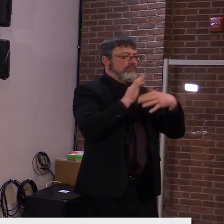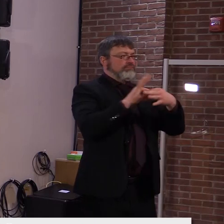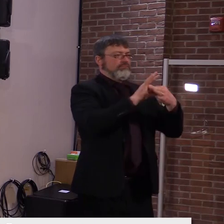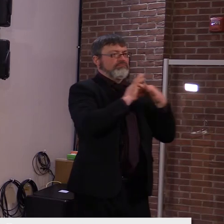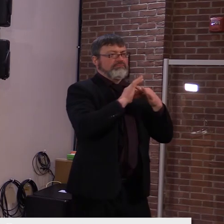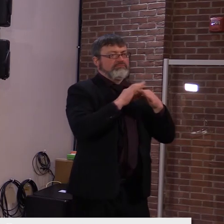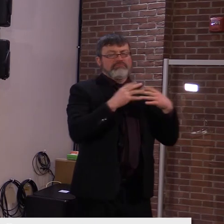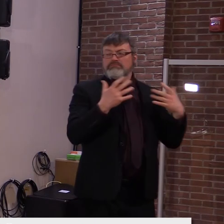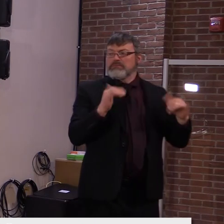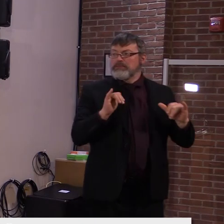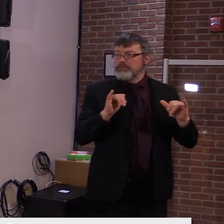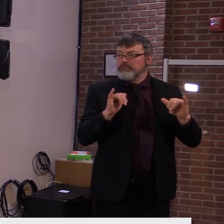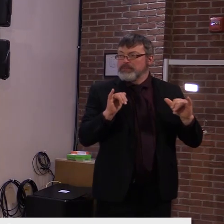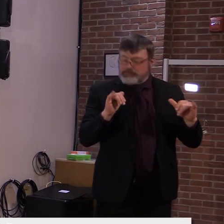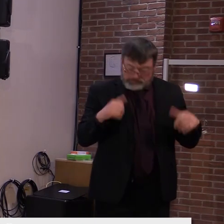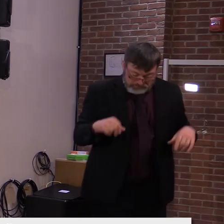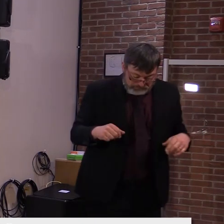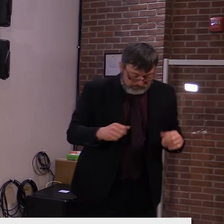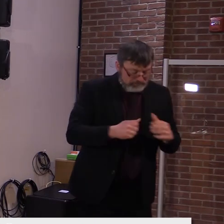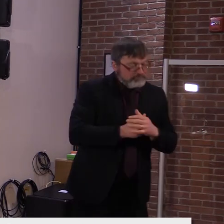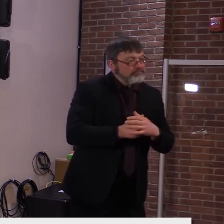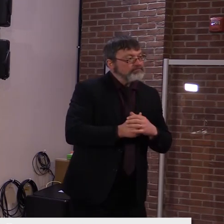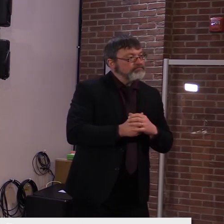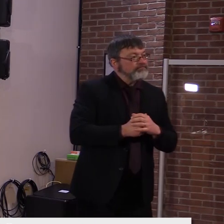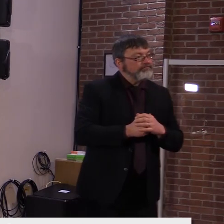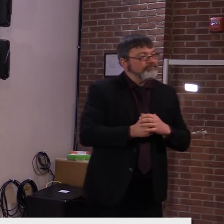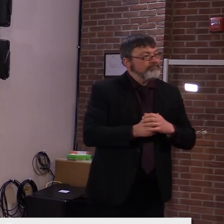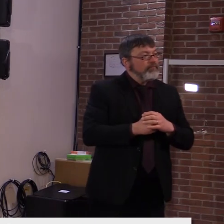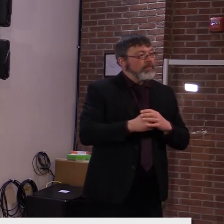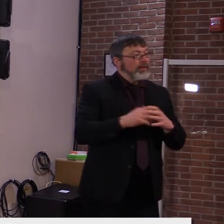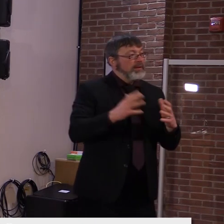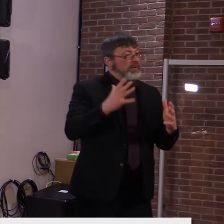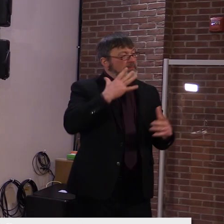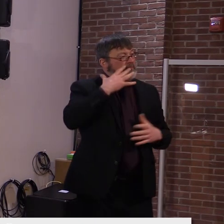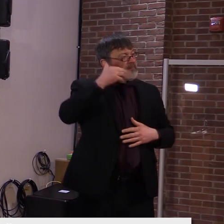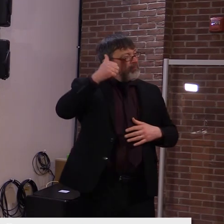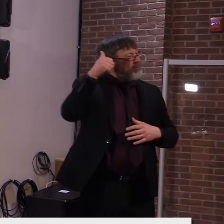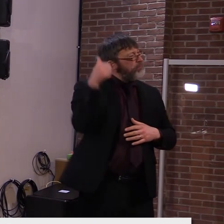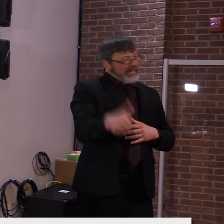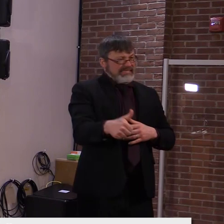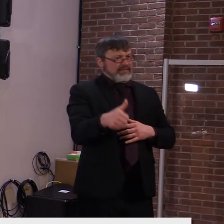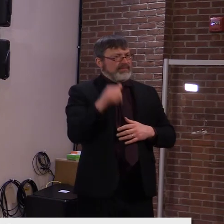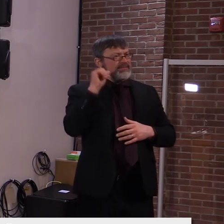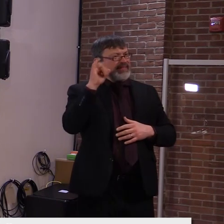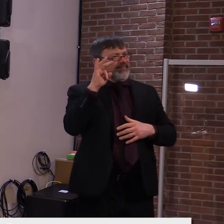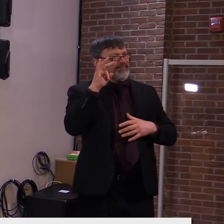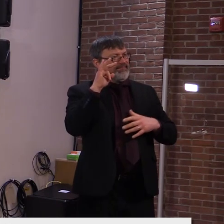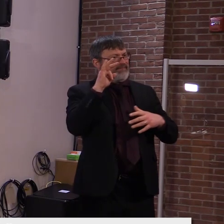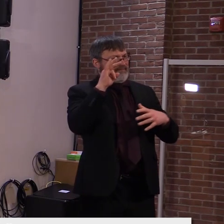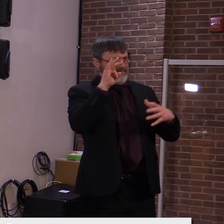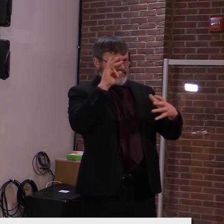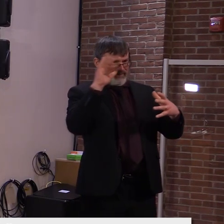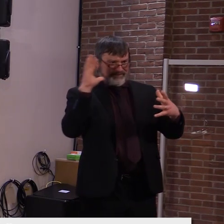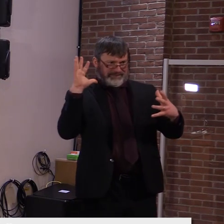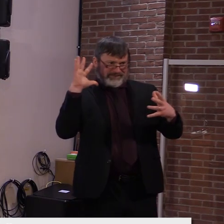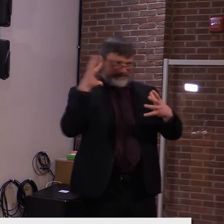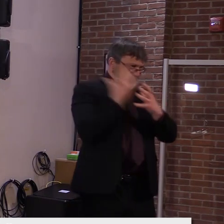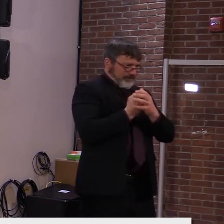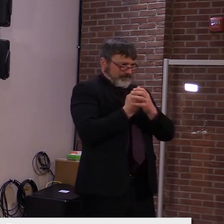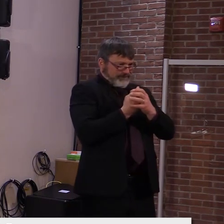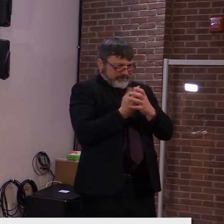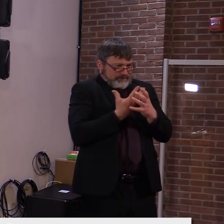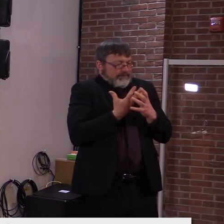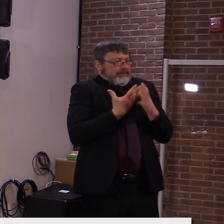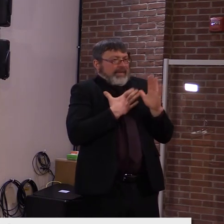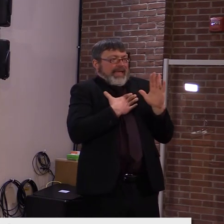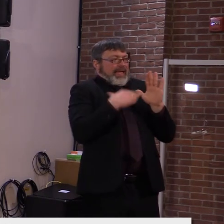I think it's best if we would integrate through our system, and we encourage those in